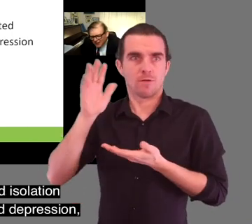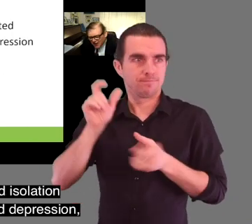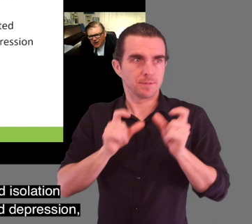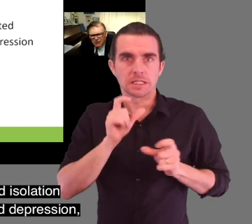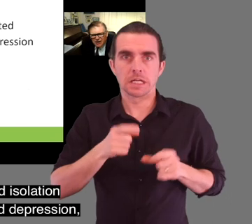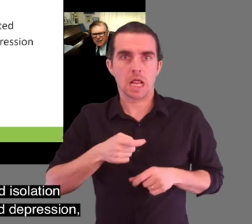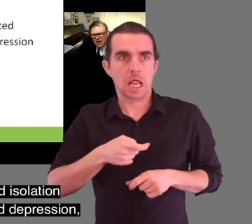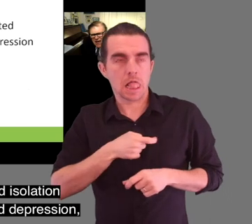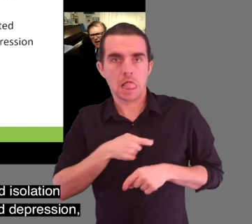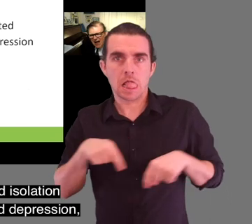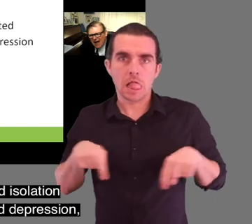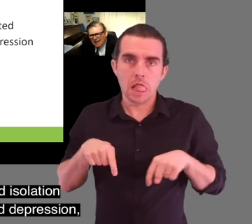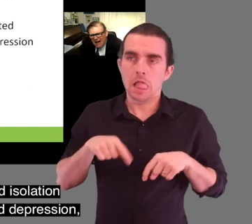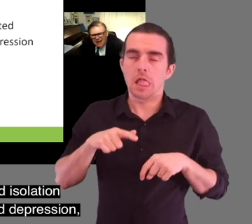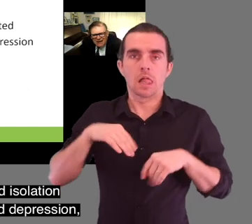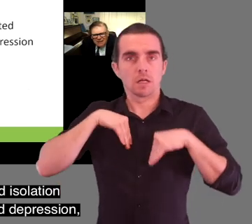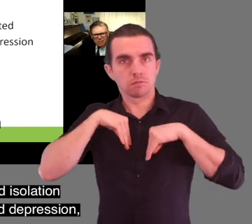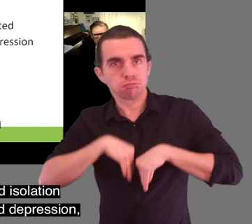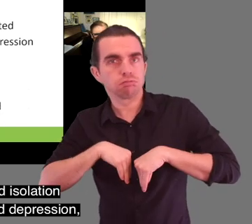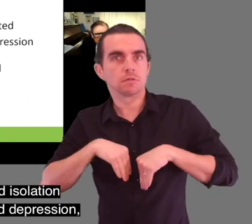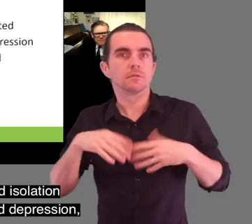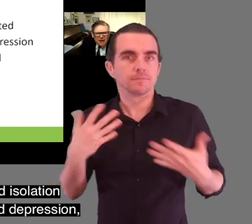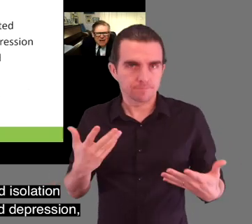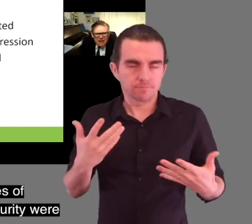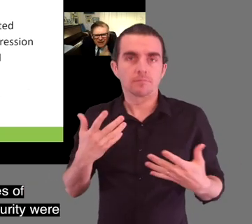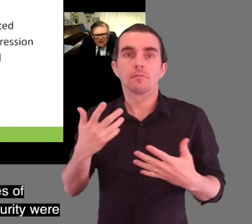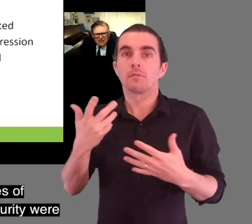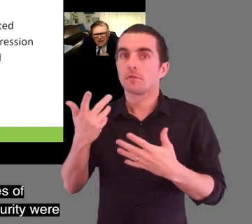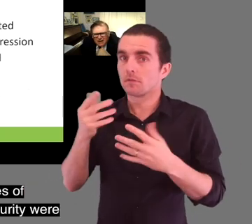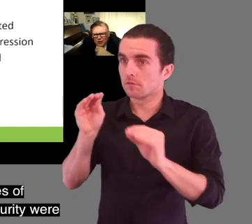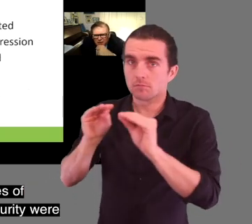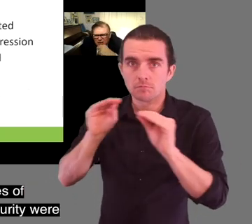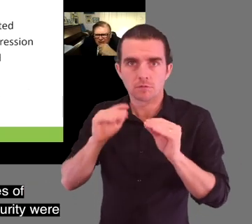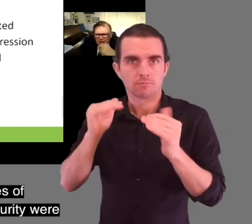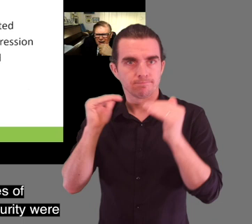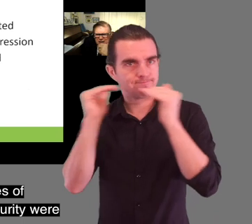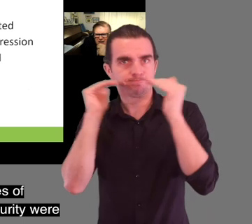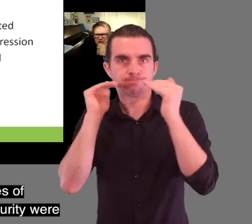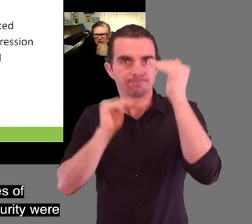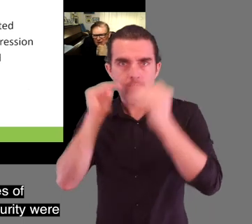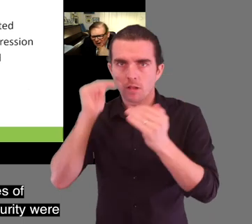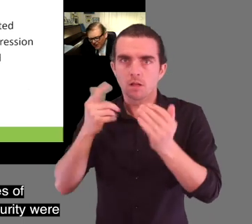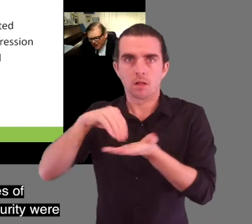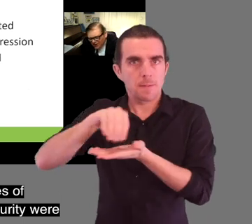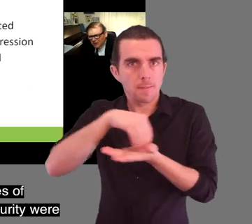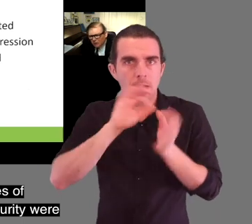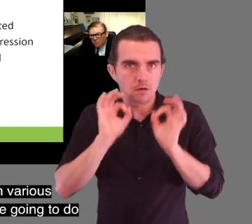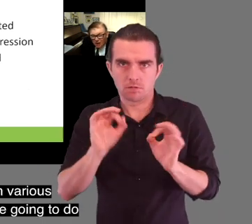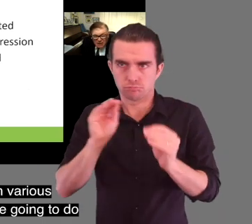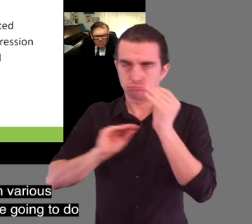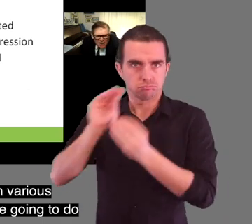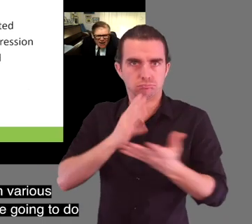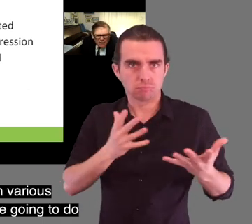to increased anxiety and depression. Existing inequalities of income and social insecurity